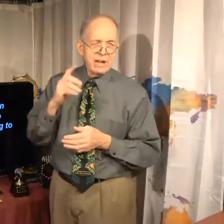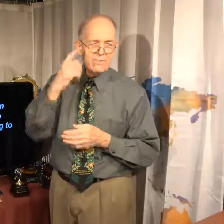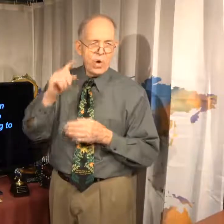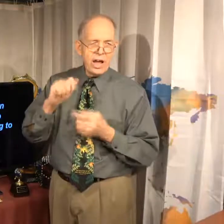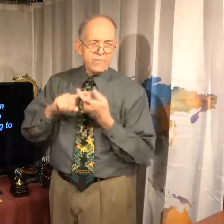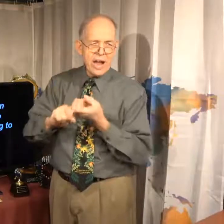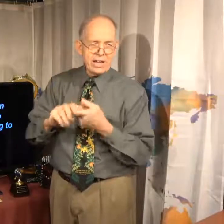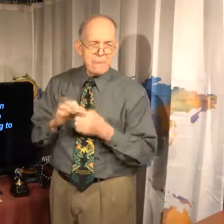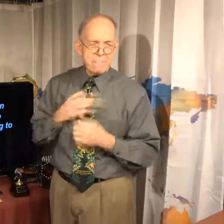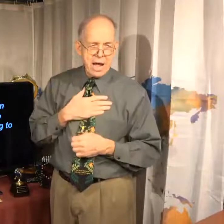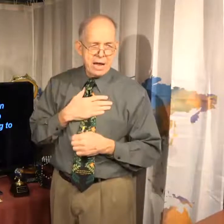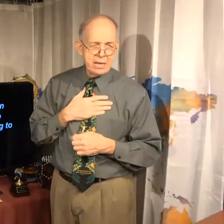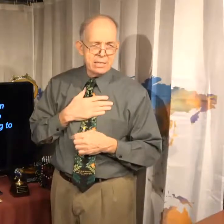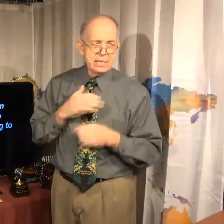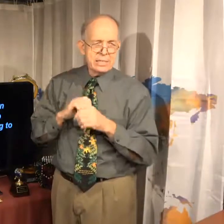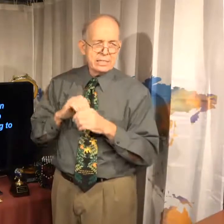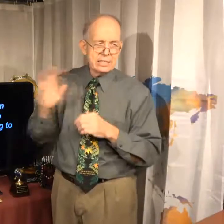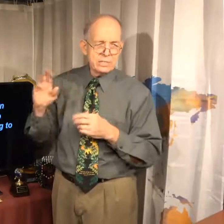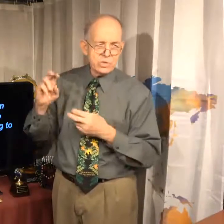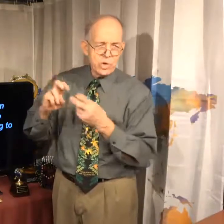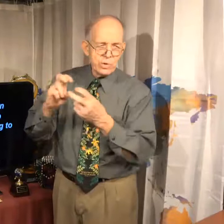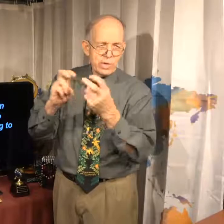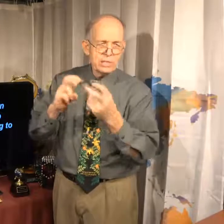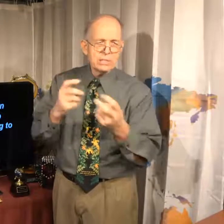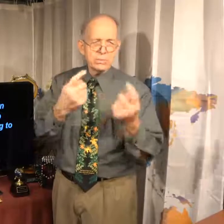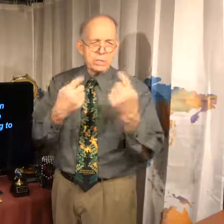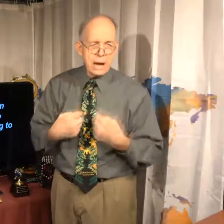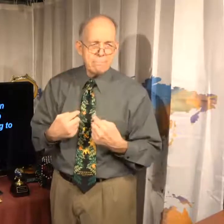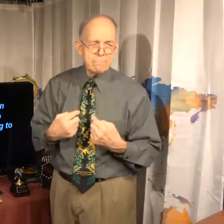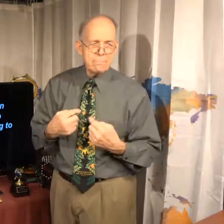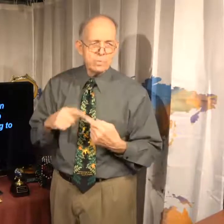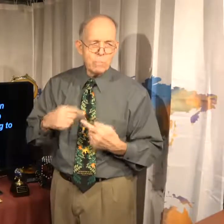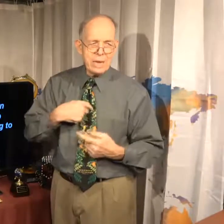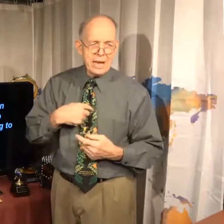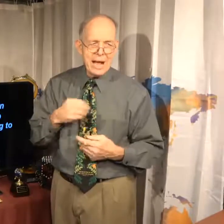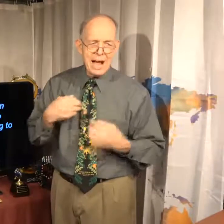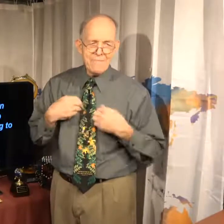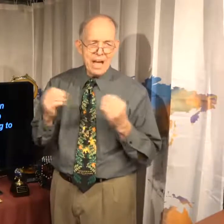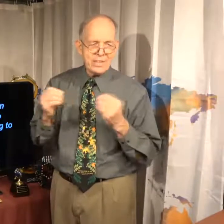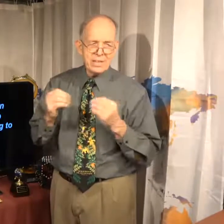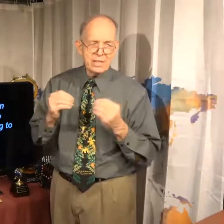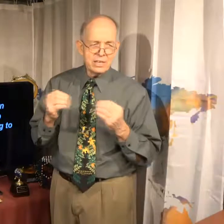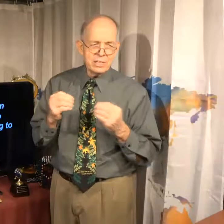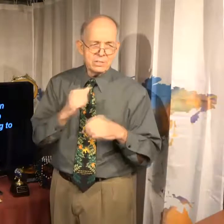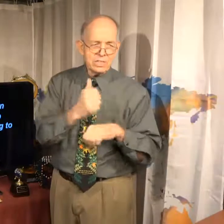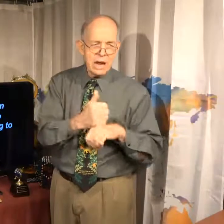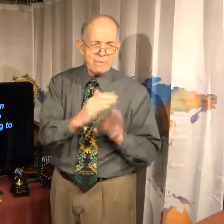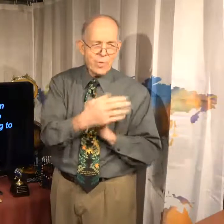For a friend of man is disturbing, is come to me, I have nothing to say before